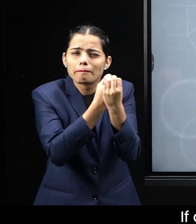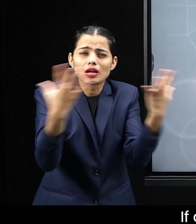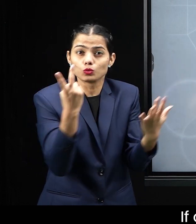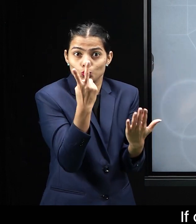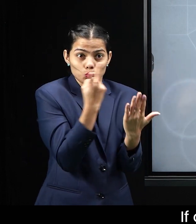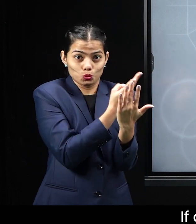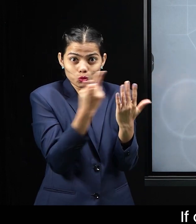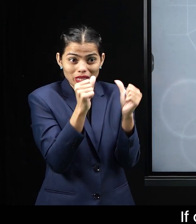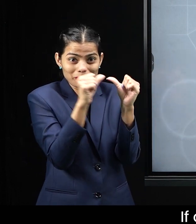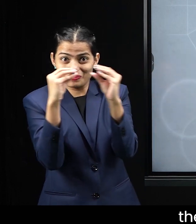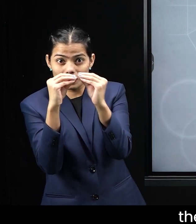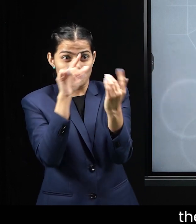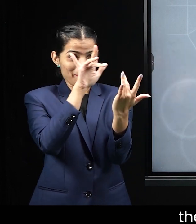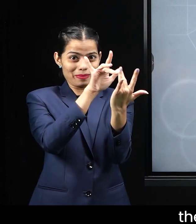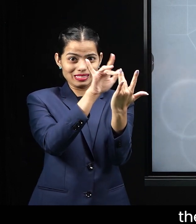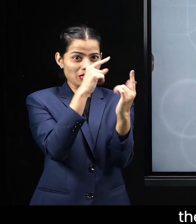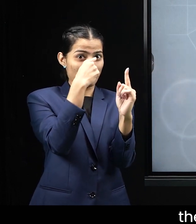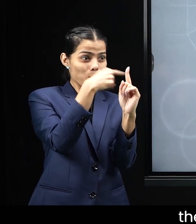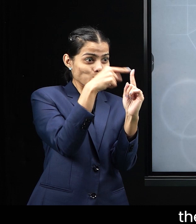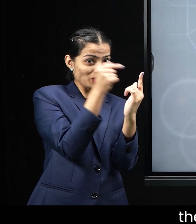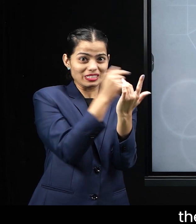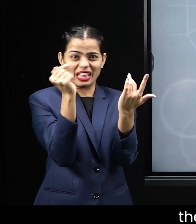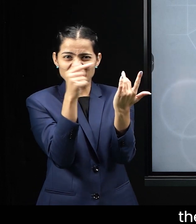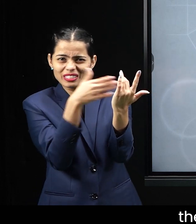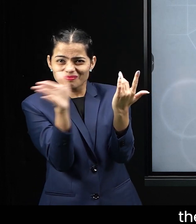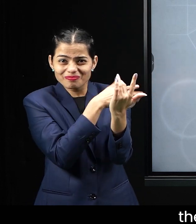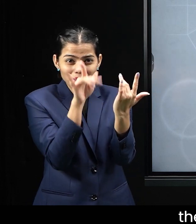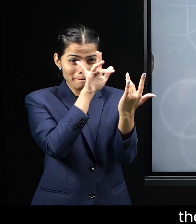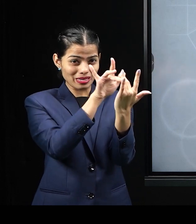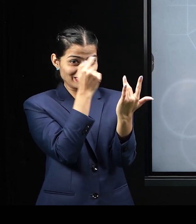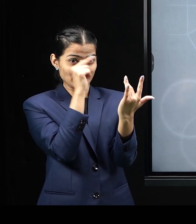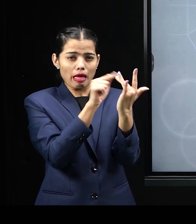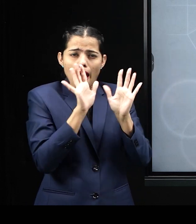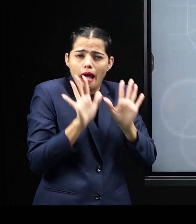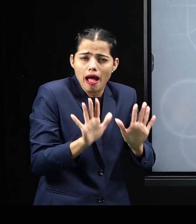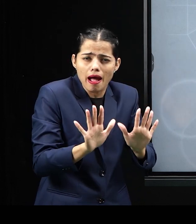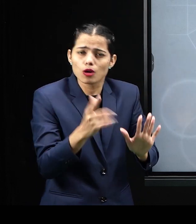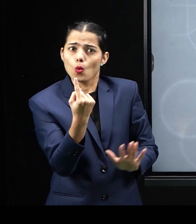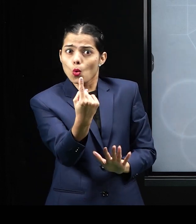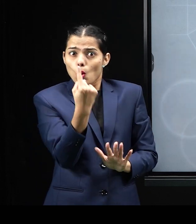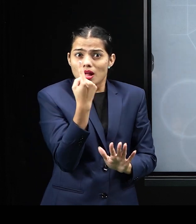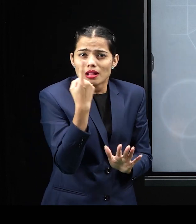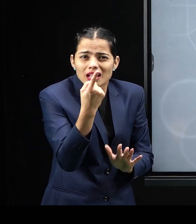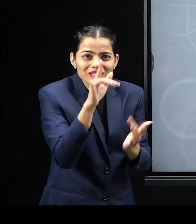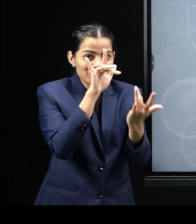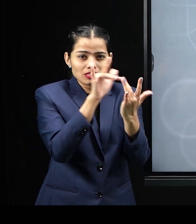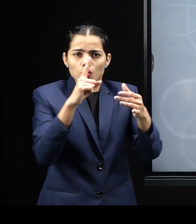two integers, then their exit unique integers Q and R such that A is equal